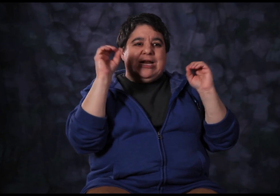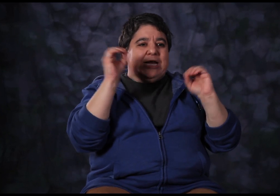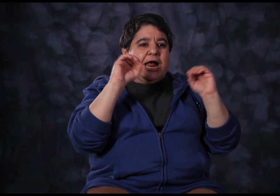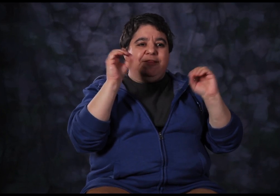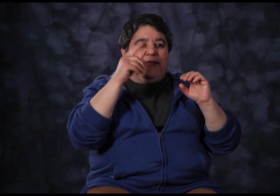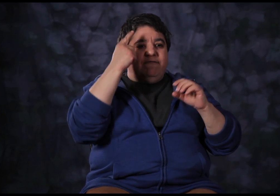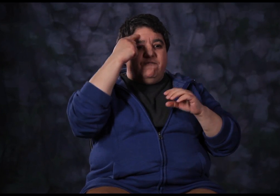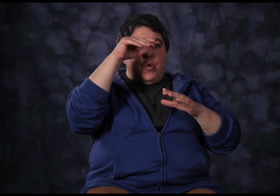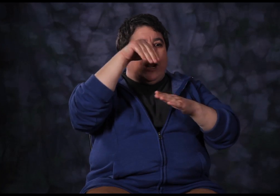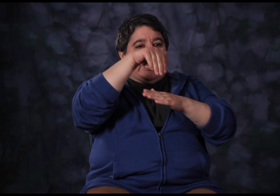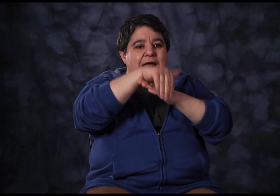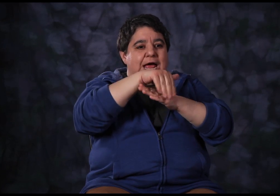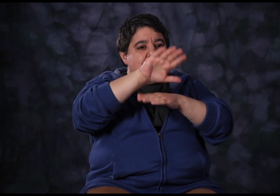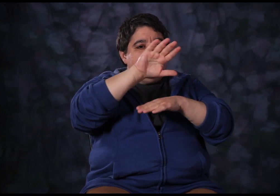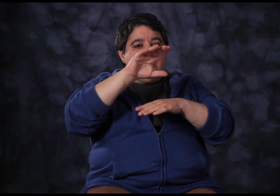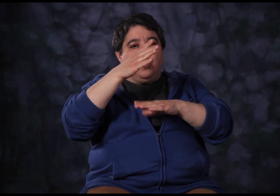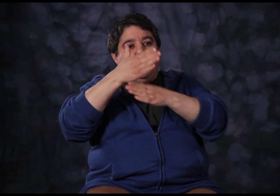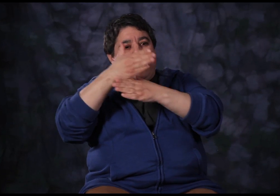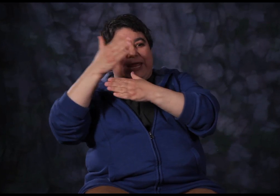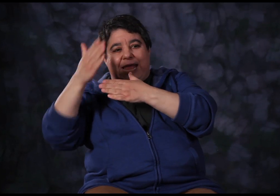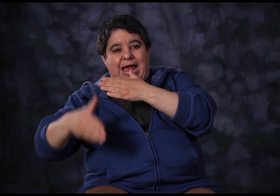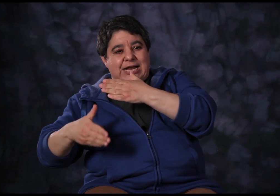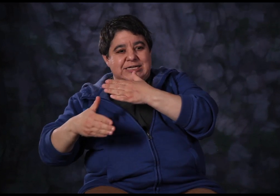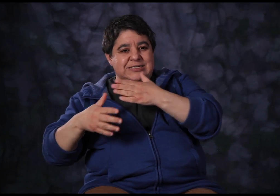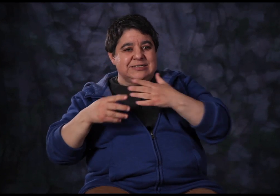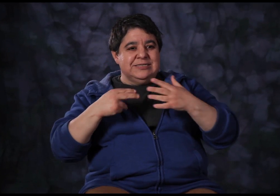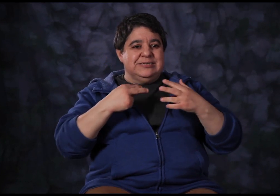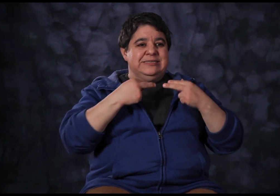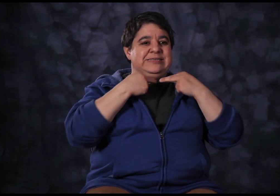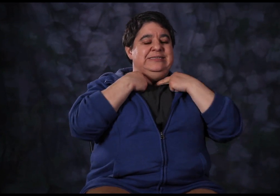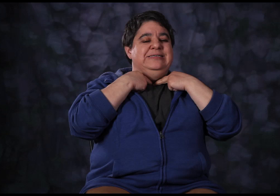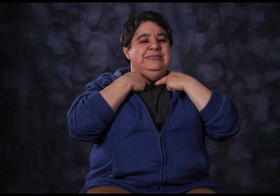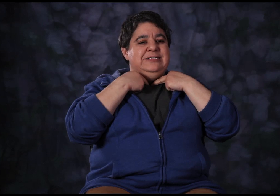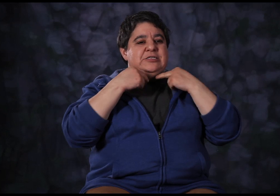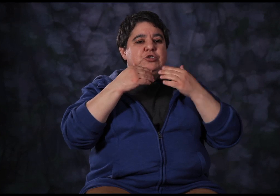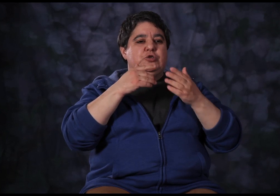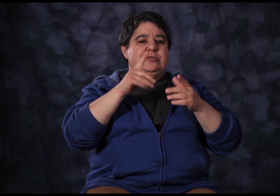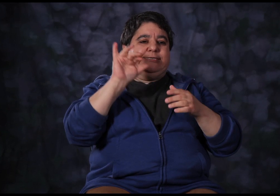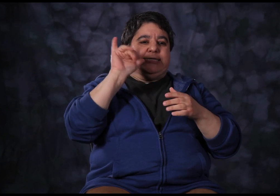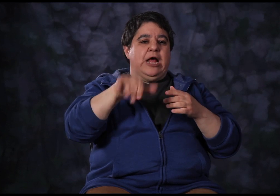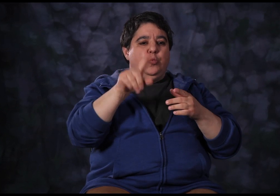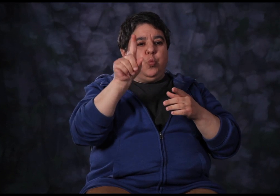to 5 supports. There was no support system at night or on weekends.